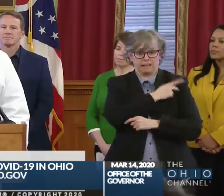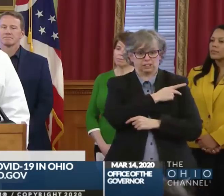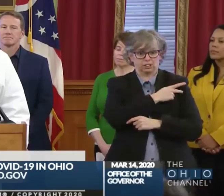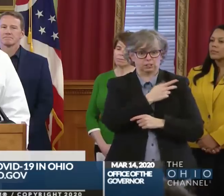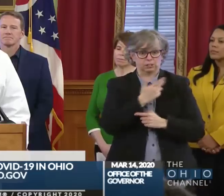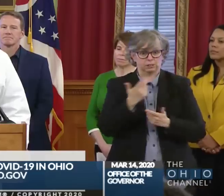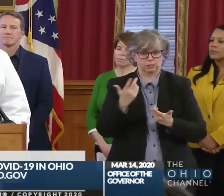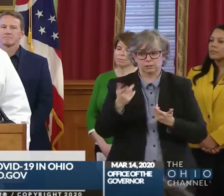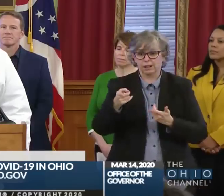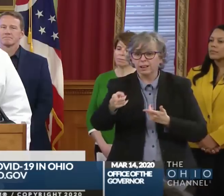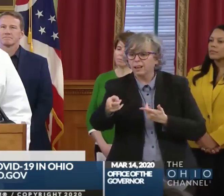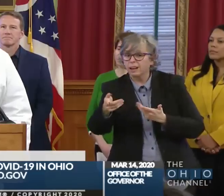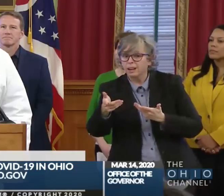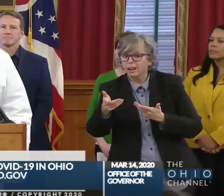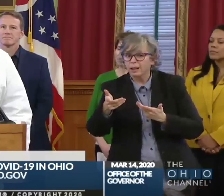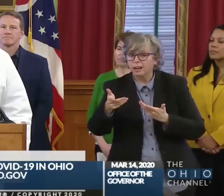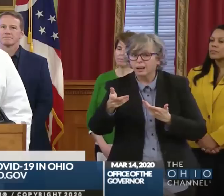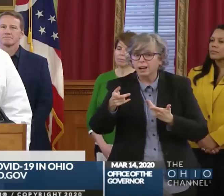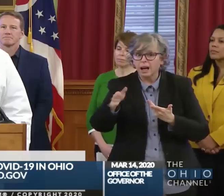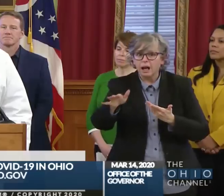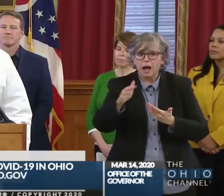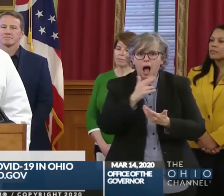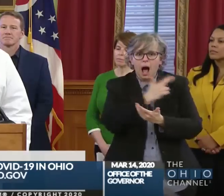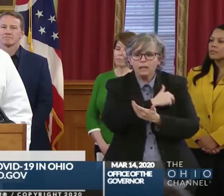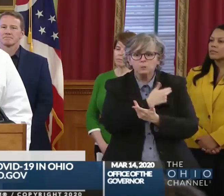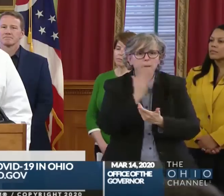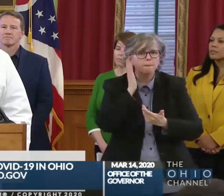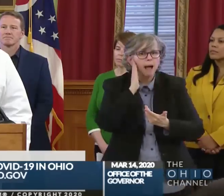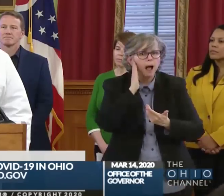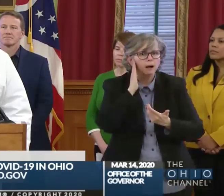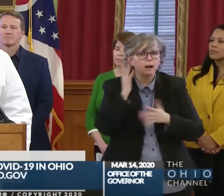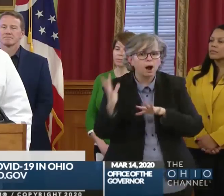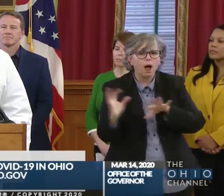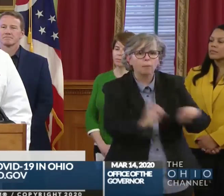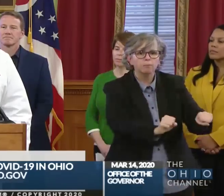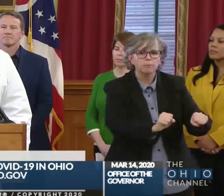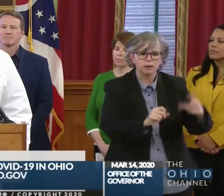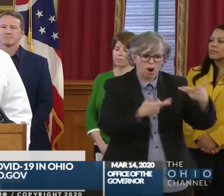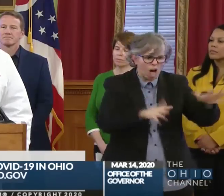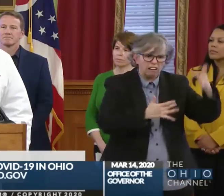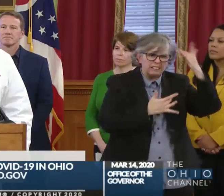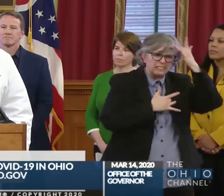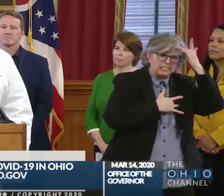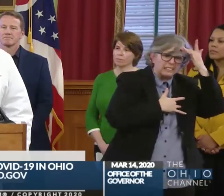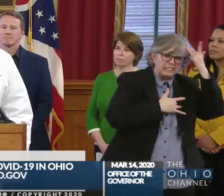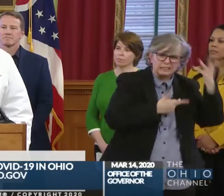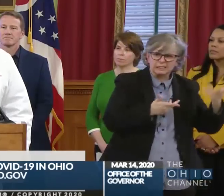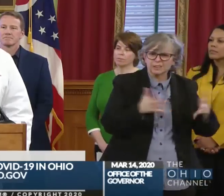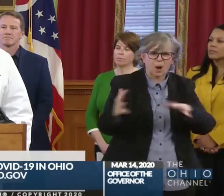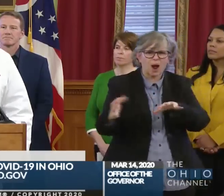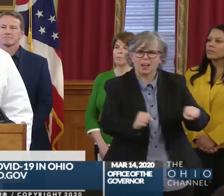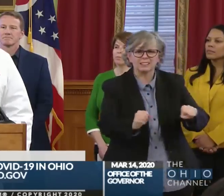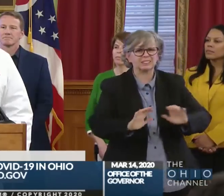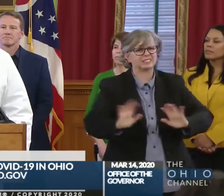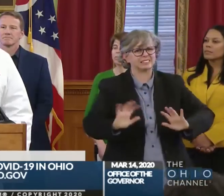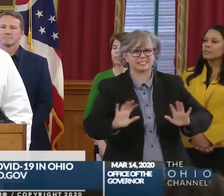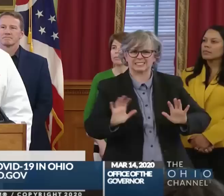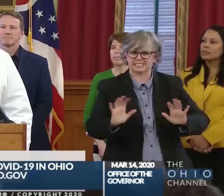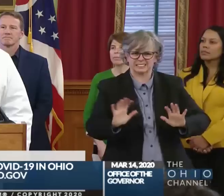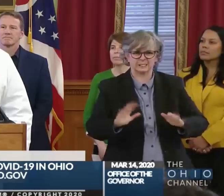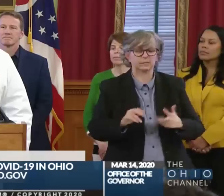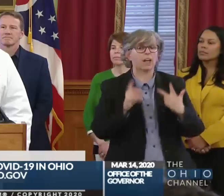that will preserve that hospital bed capacity for patients with COVID-19. And third, it preserves these very important pieces of